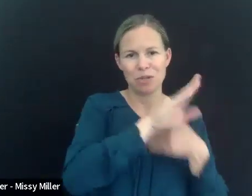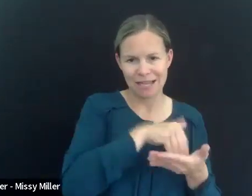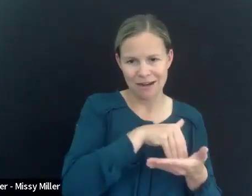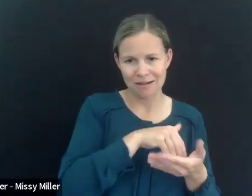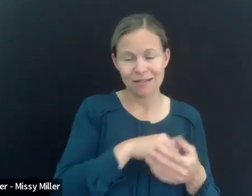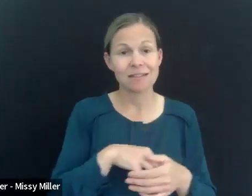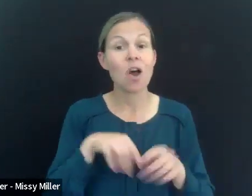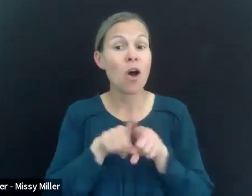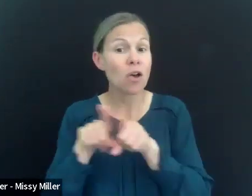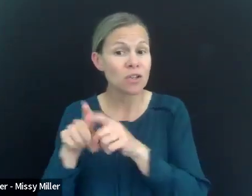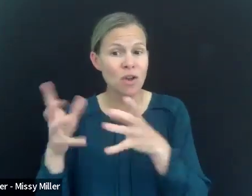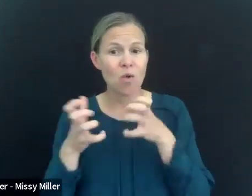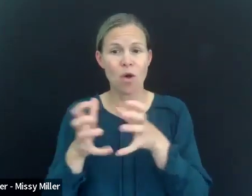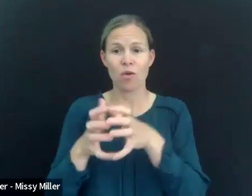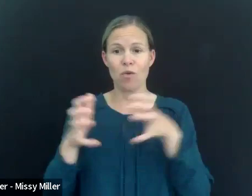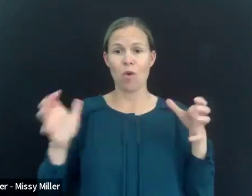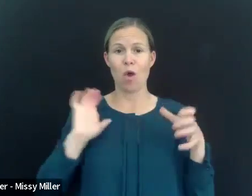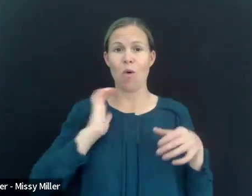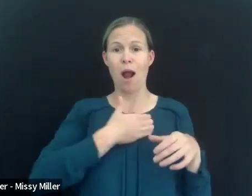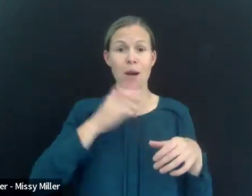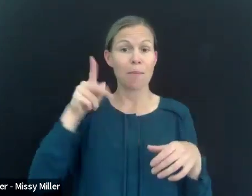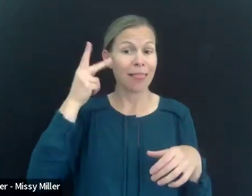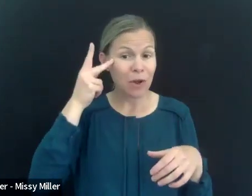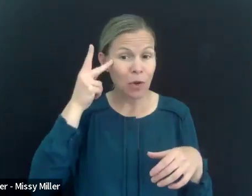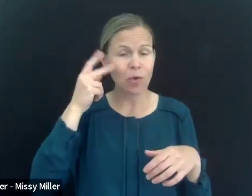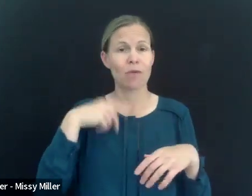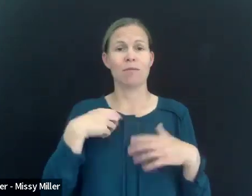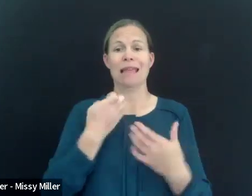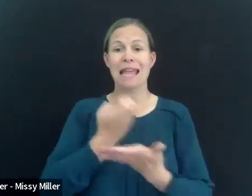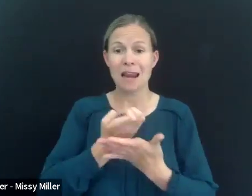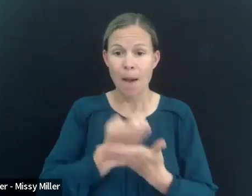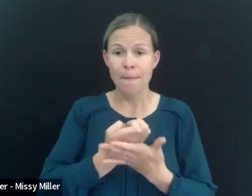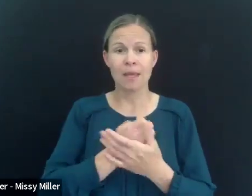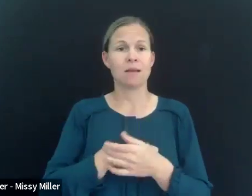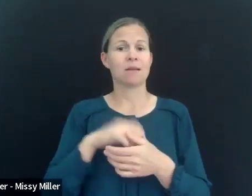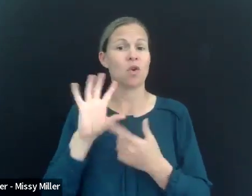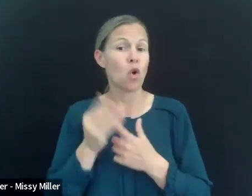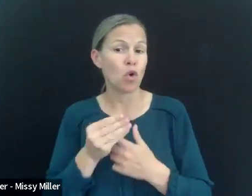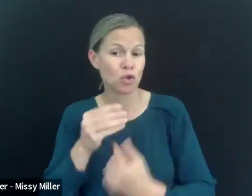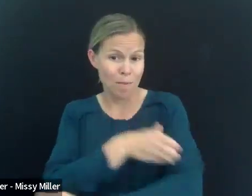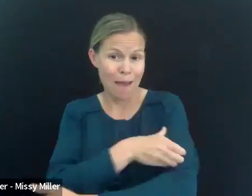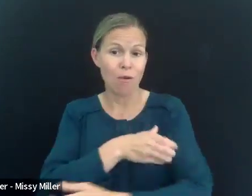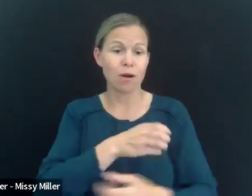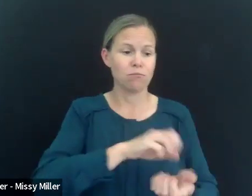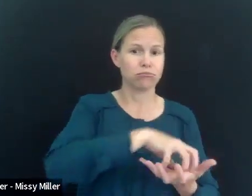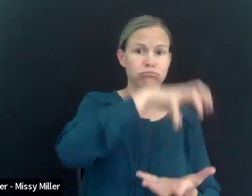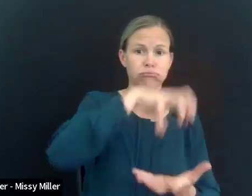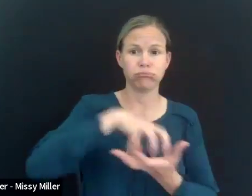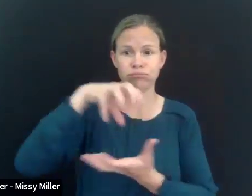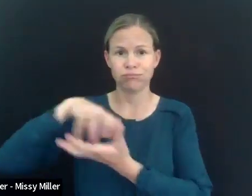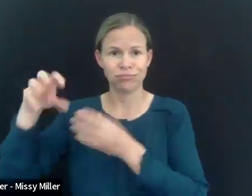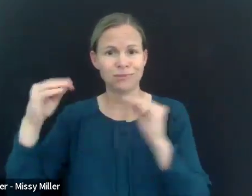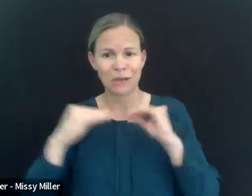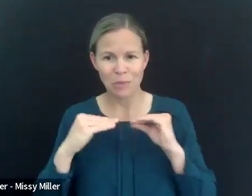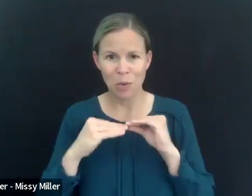also to grow our political, economic, and cultural power as birth centers